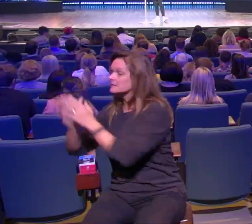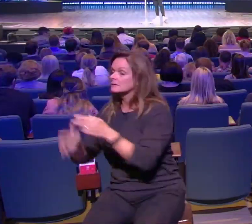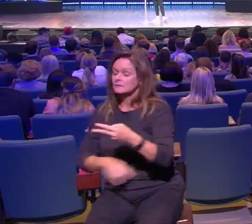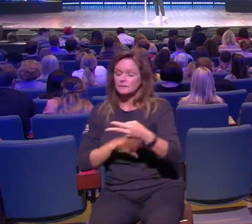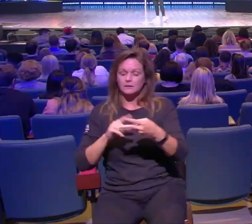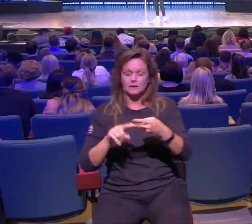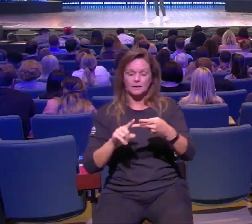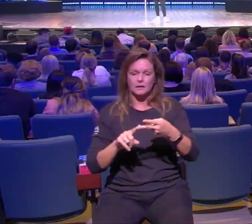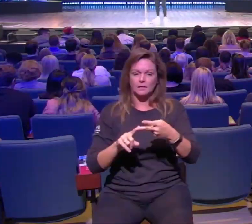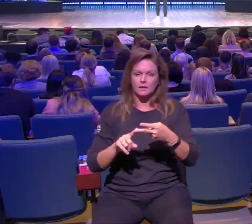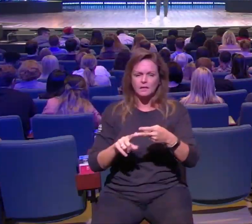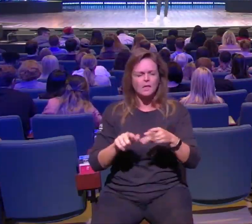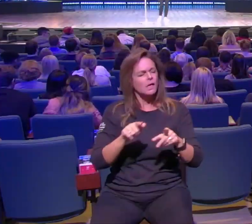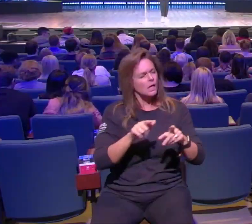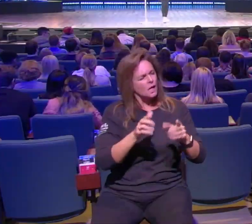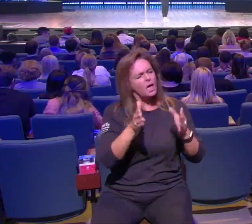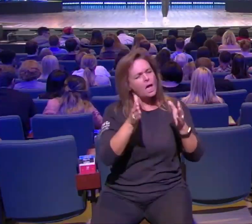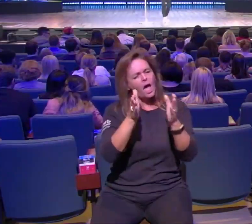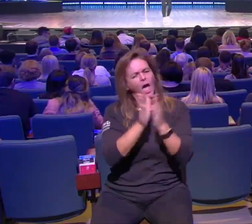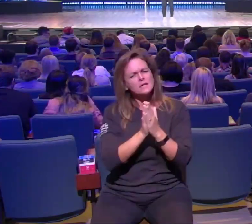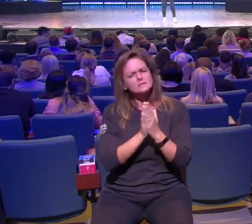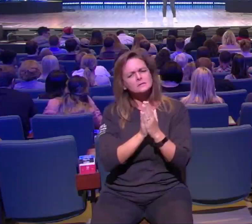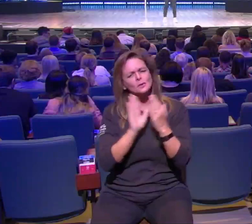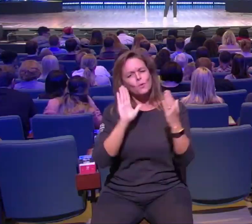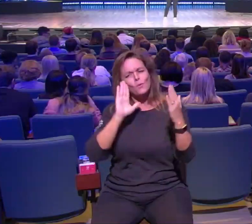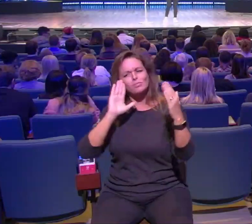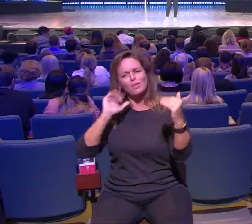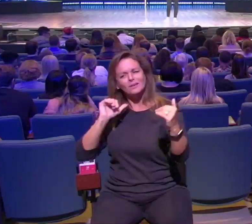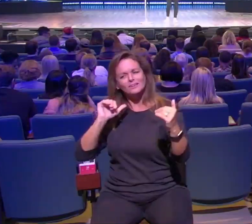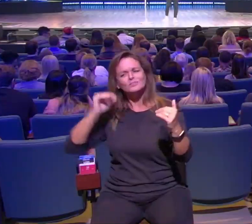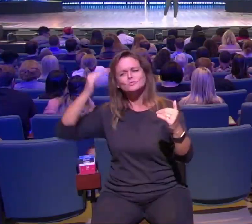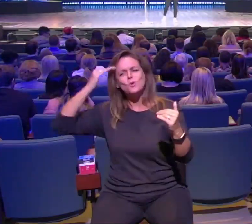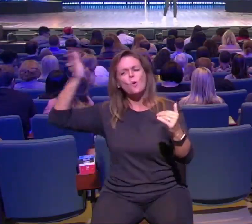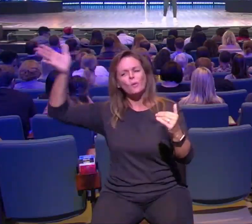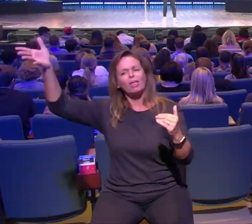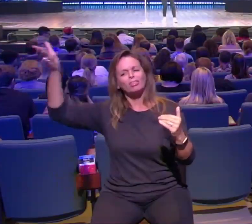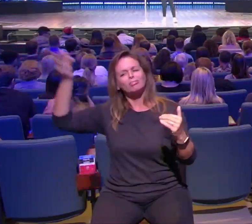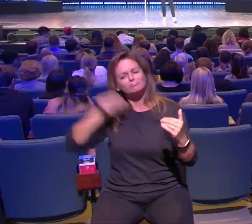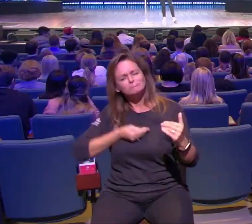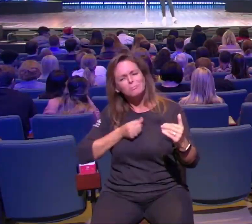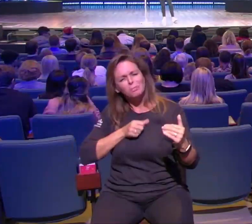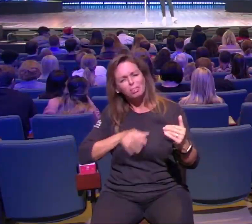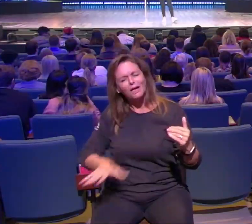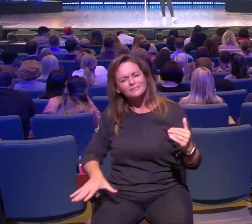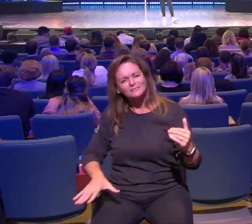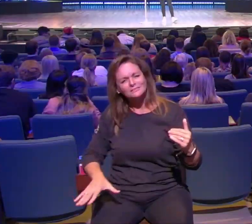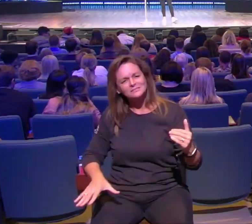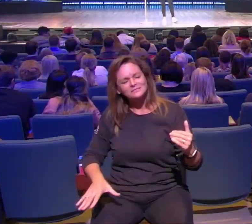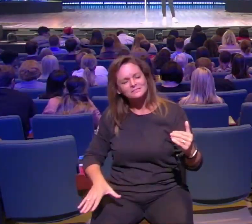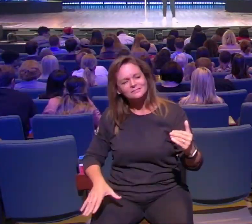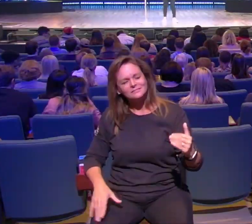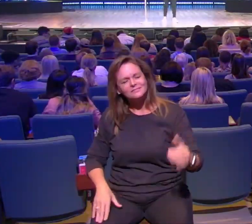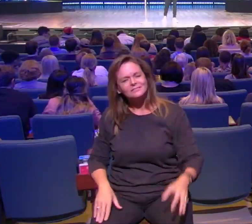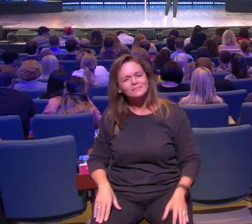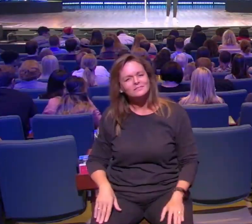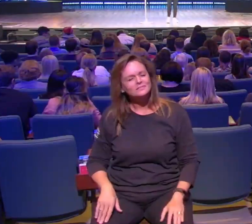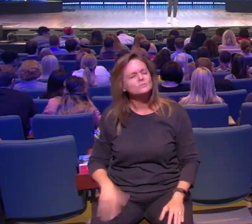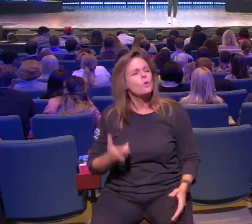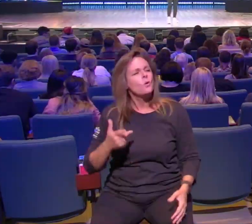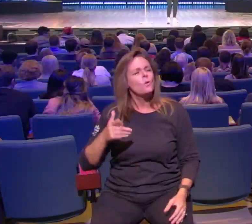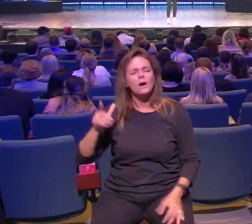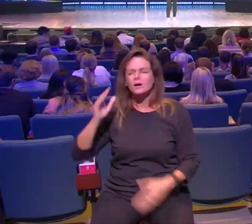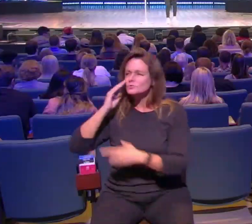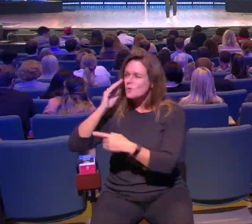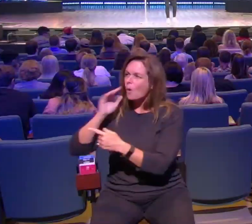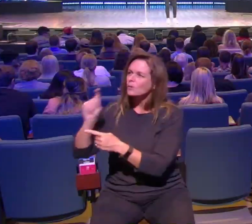expecting someone to come over to dinner, I have to make sure that I've adjusted some things on my calendar and that I have more in my refrigerator than